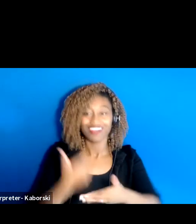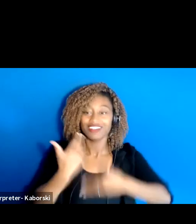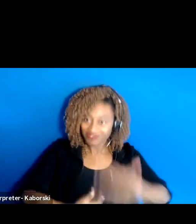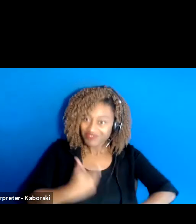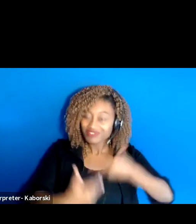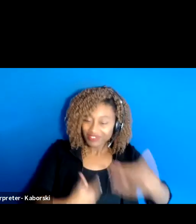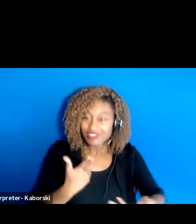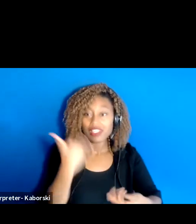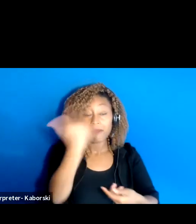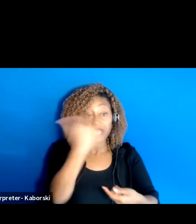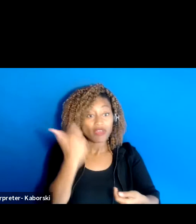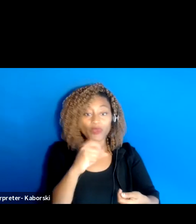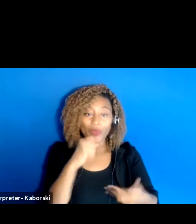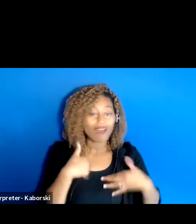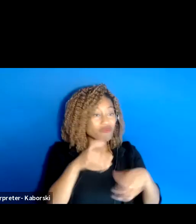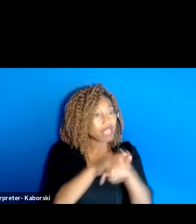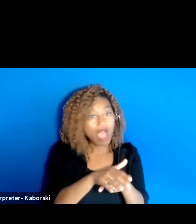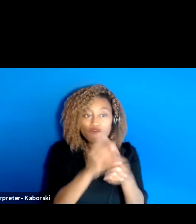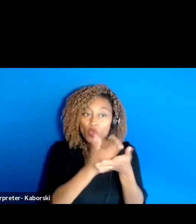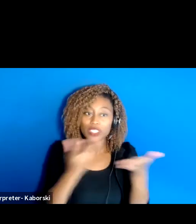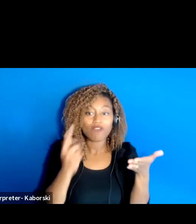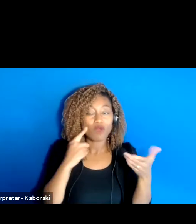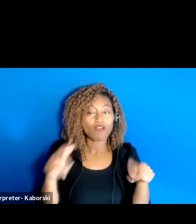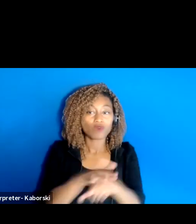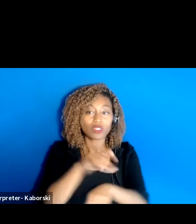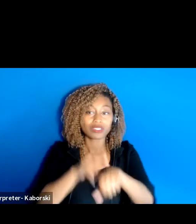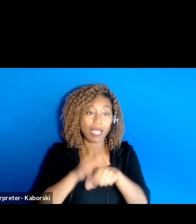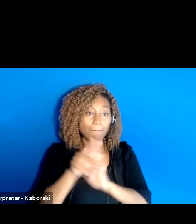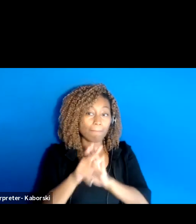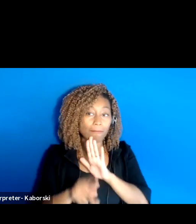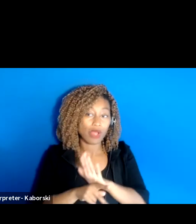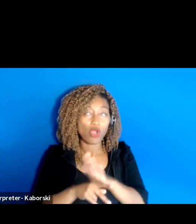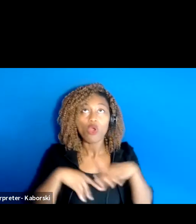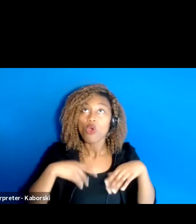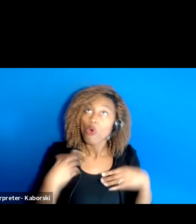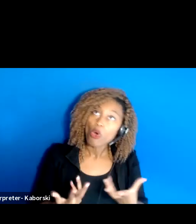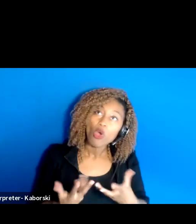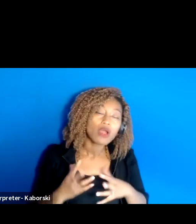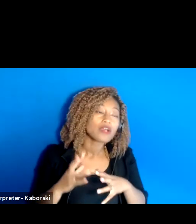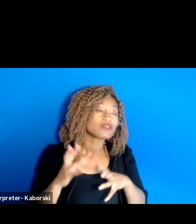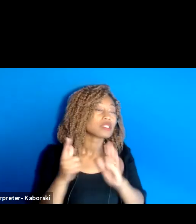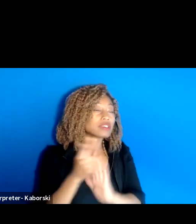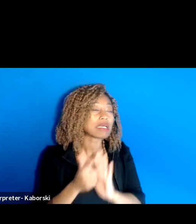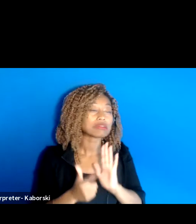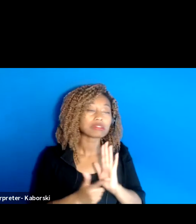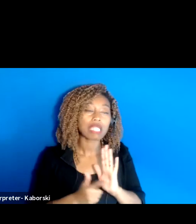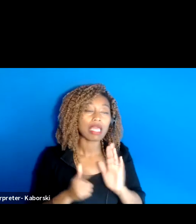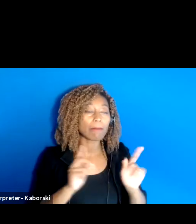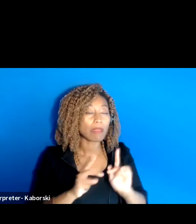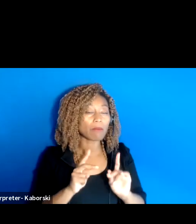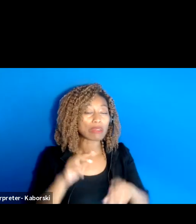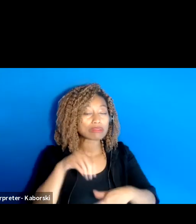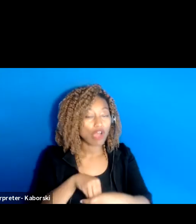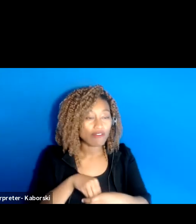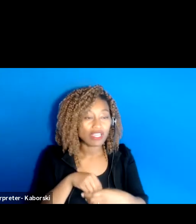all don't have enough resources to have full-time policy or legislative folks. And so